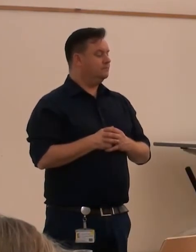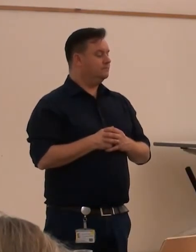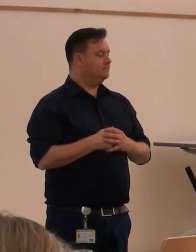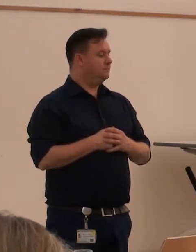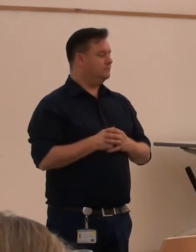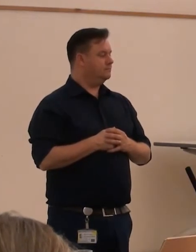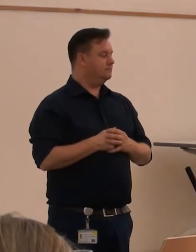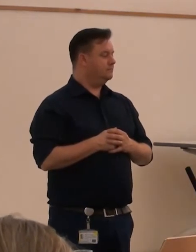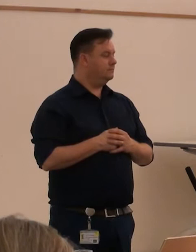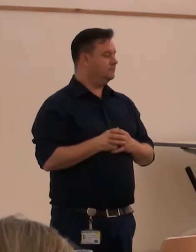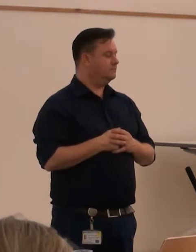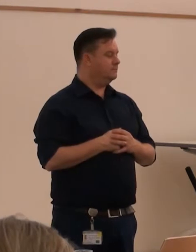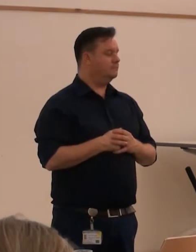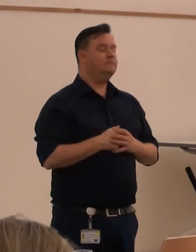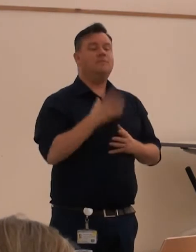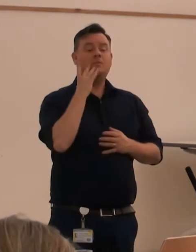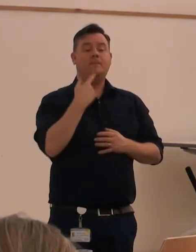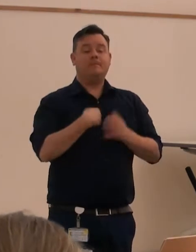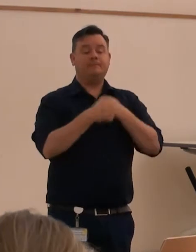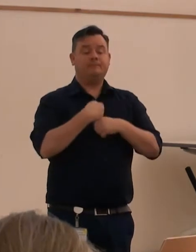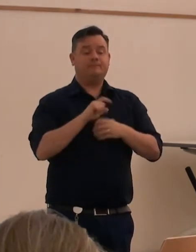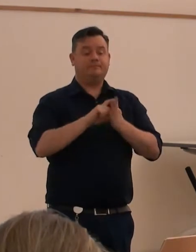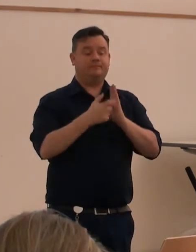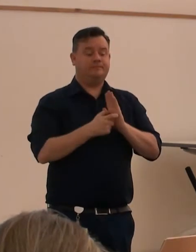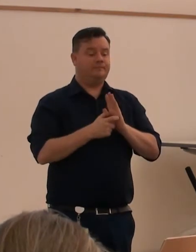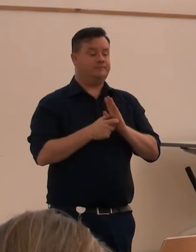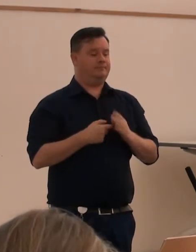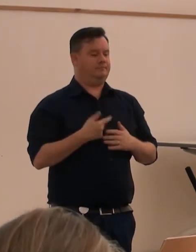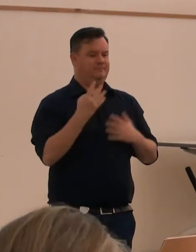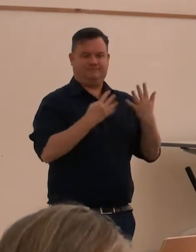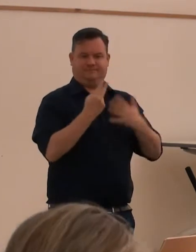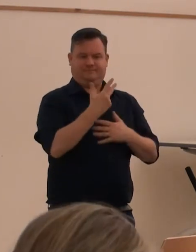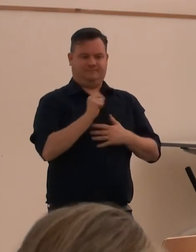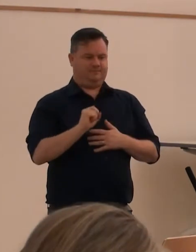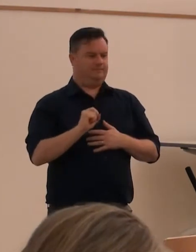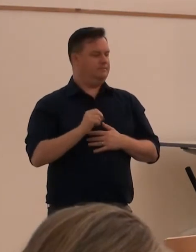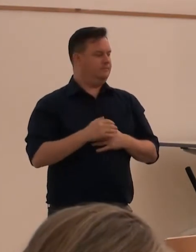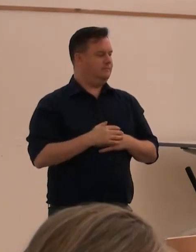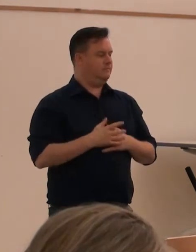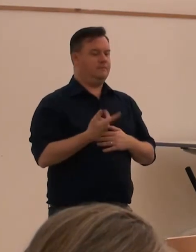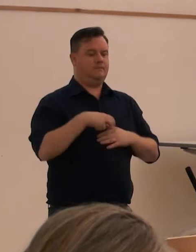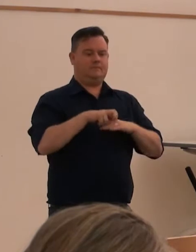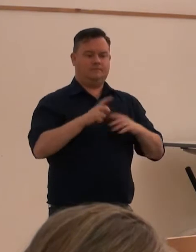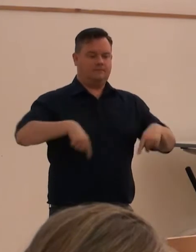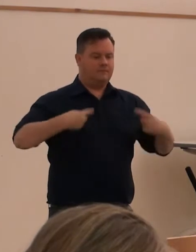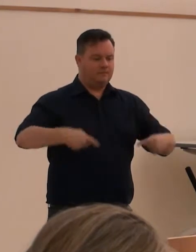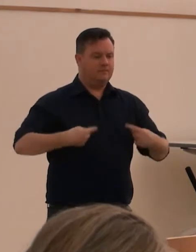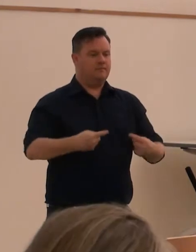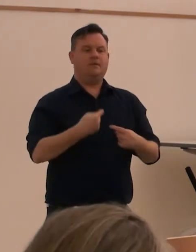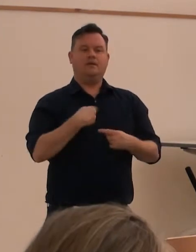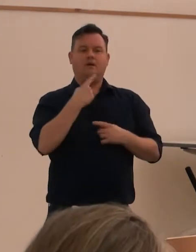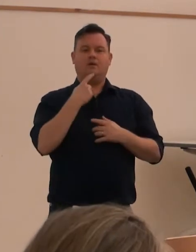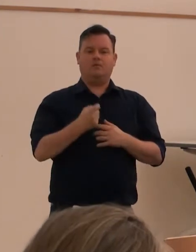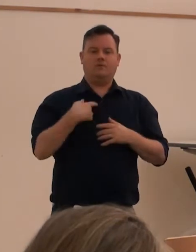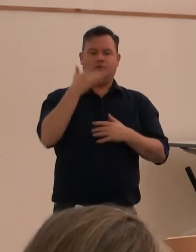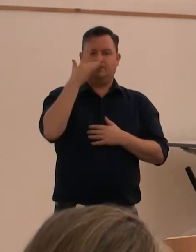When I was 37 in 1970, you had a choice of two wheelchairs, an Everson Jennings or a Besser. And I went to the Artificial